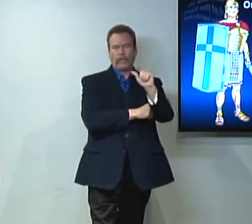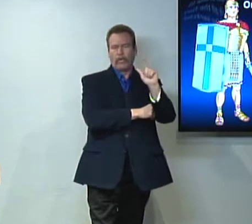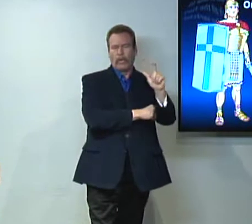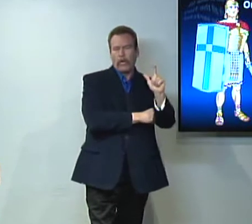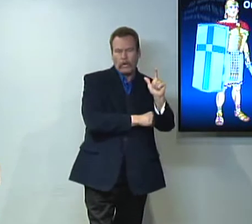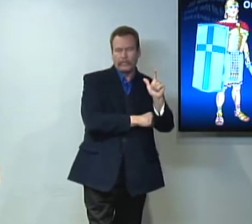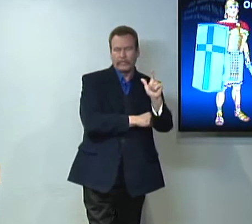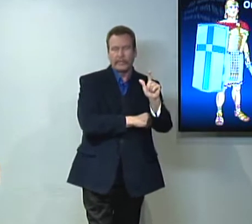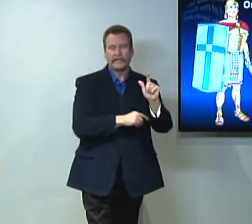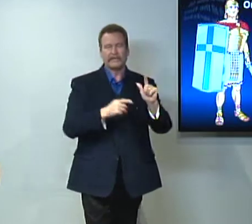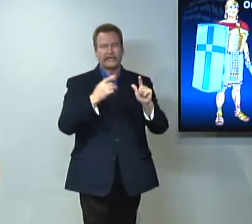all.